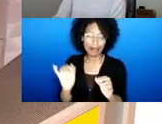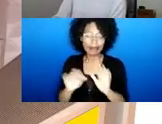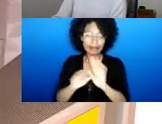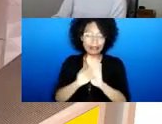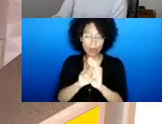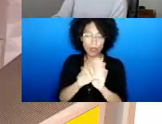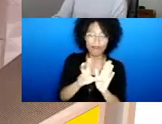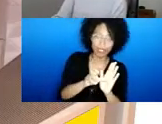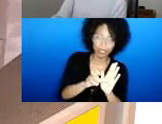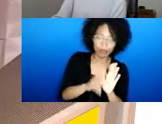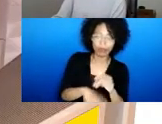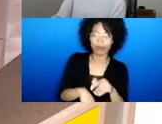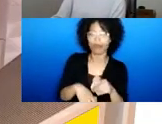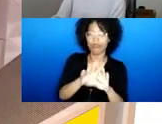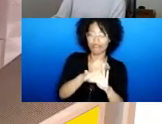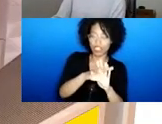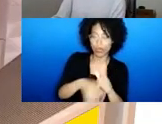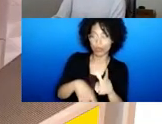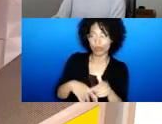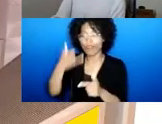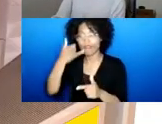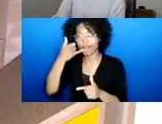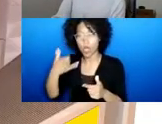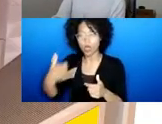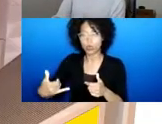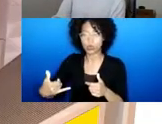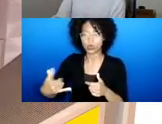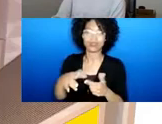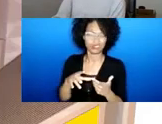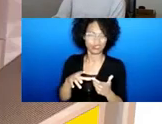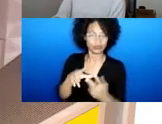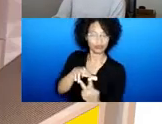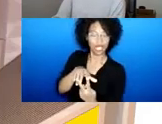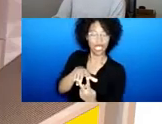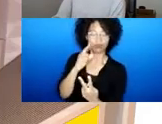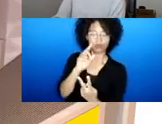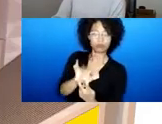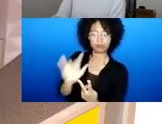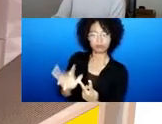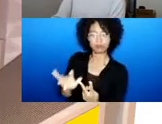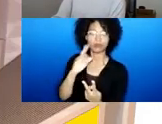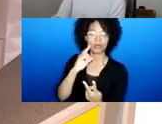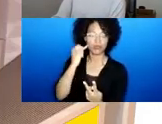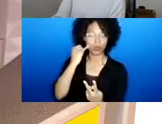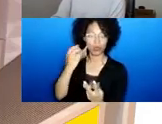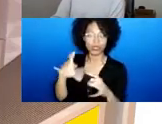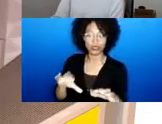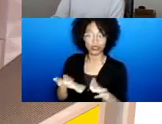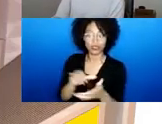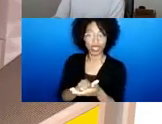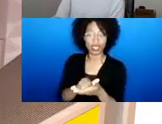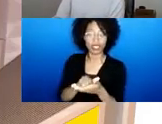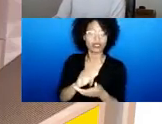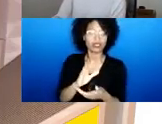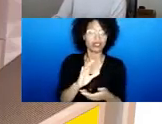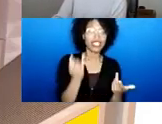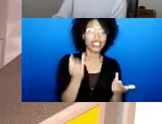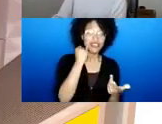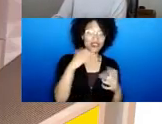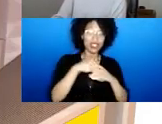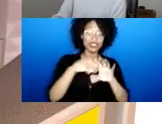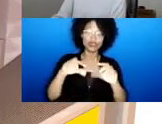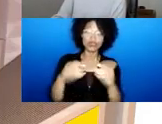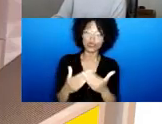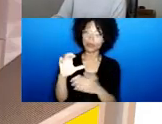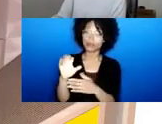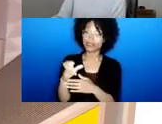phone, and they'll be located in the top header of the chat window. If you're in a group chat setting and you click on